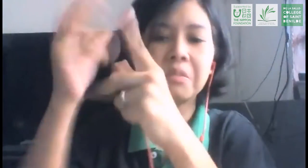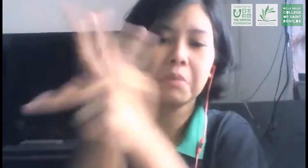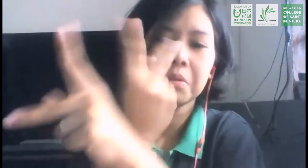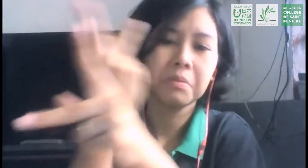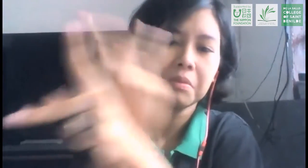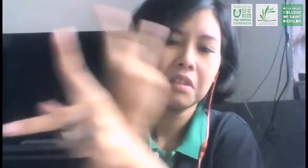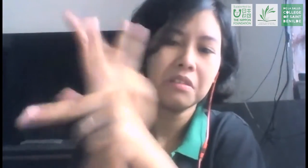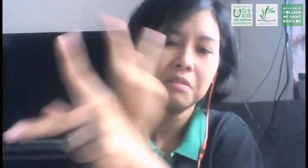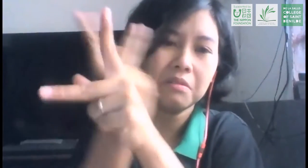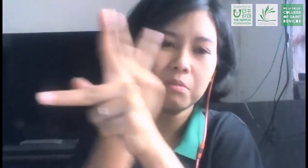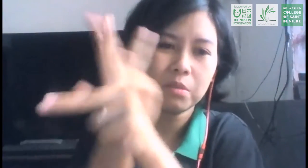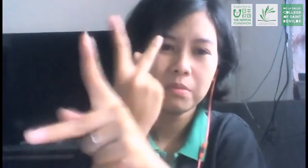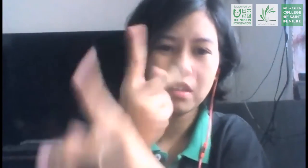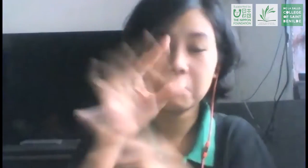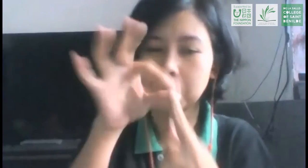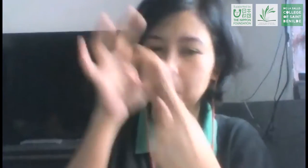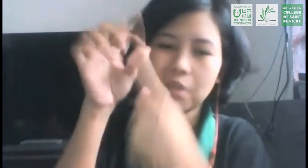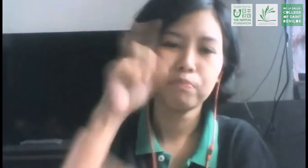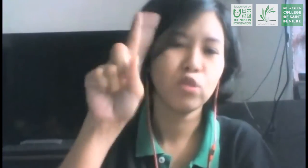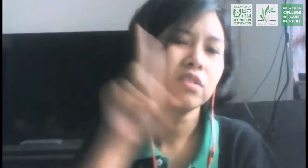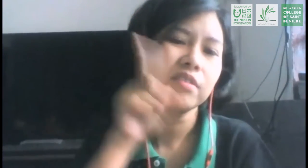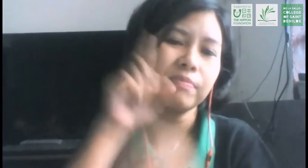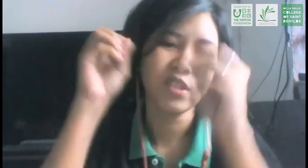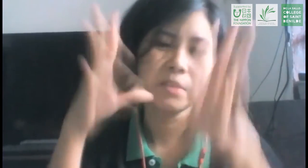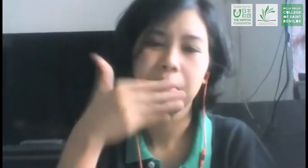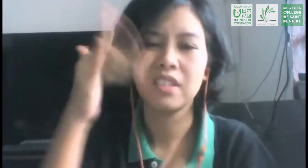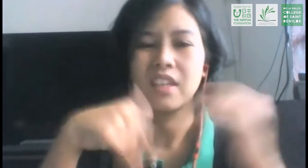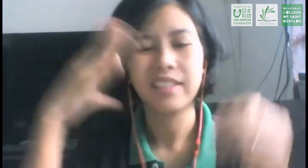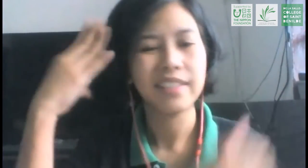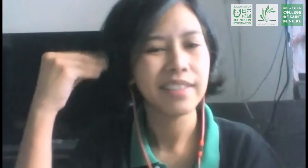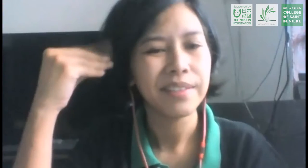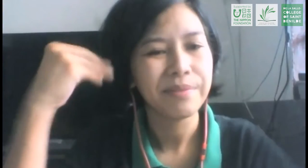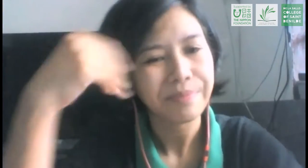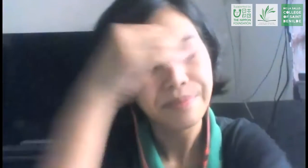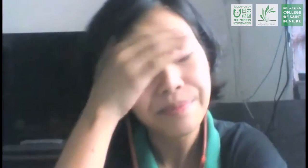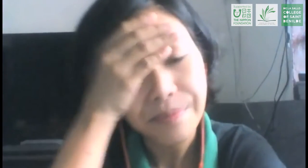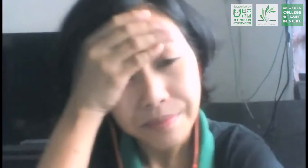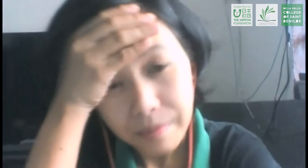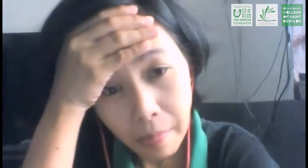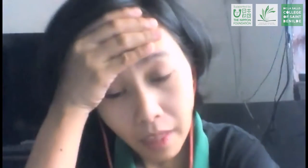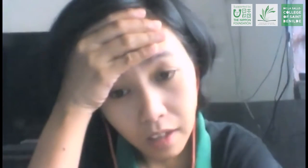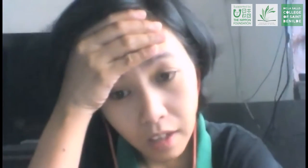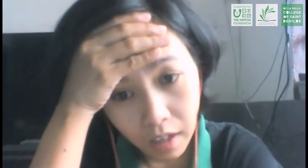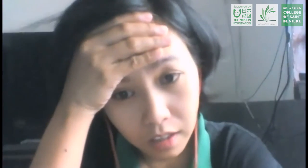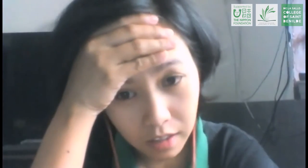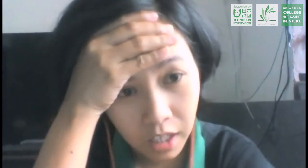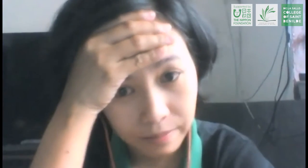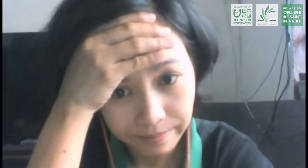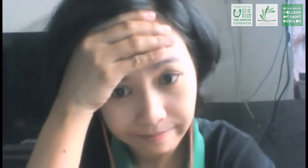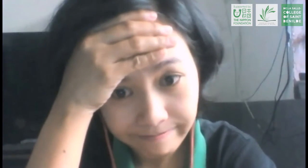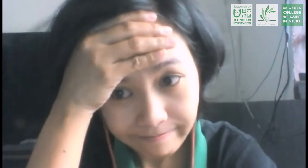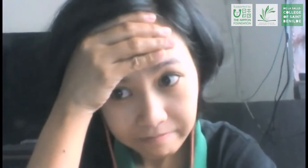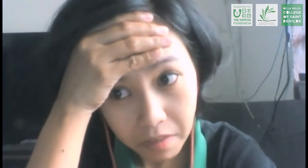all. I mean, they have a lot of difficulties, especially in math.